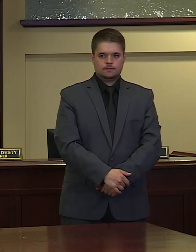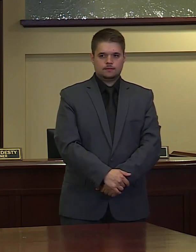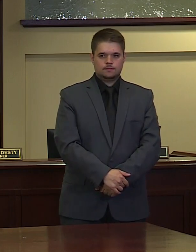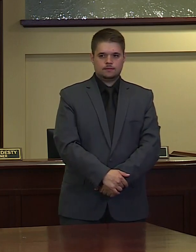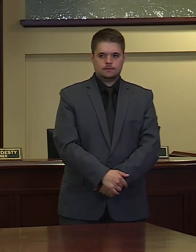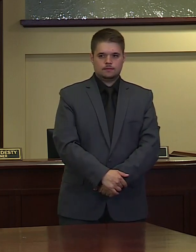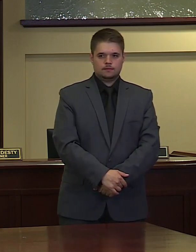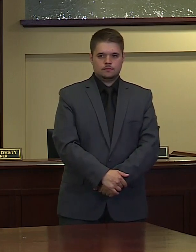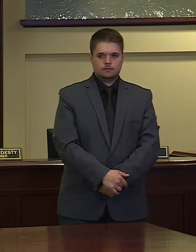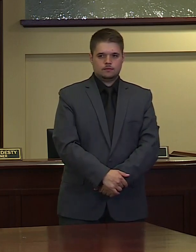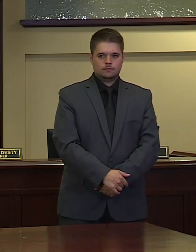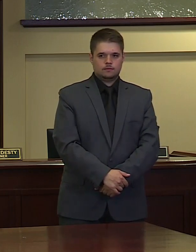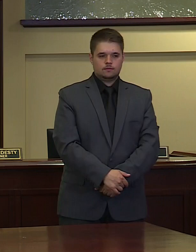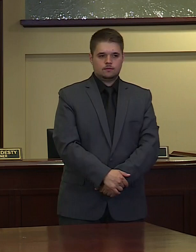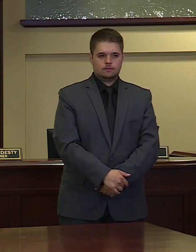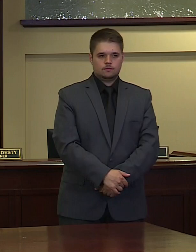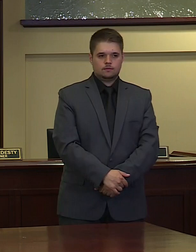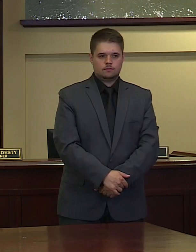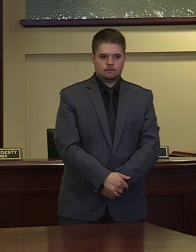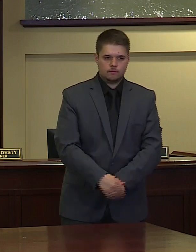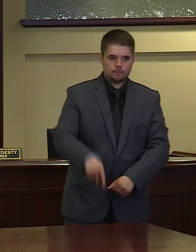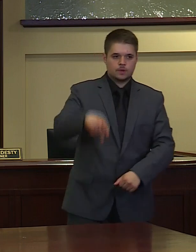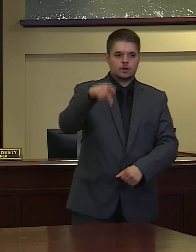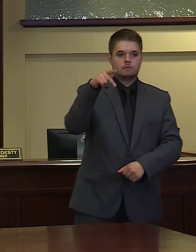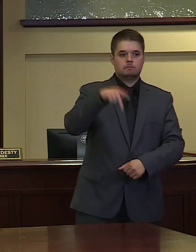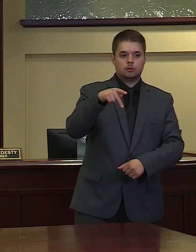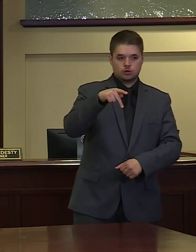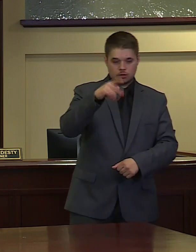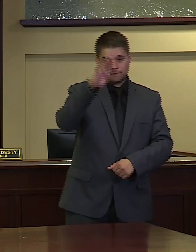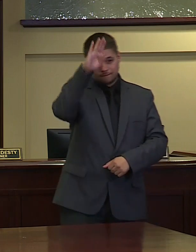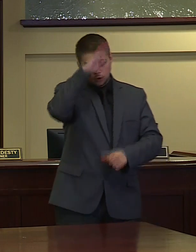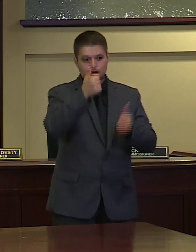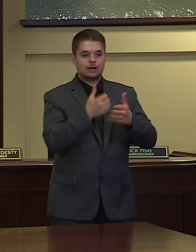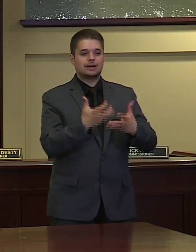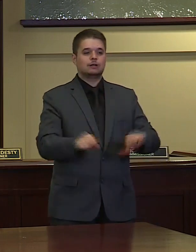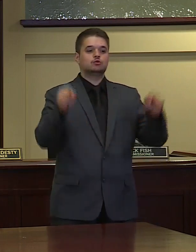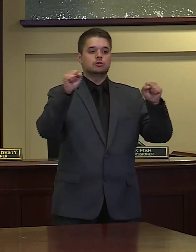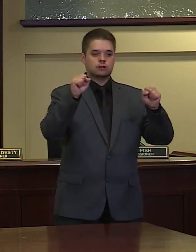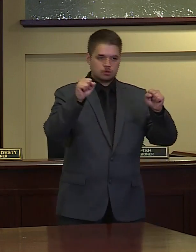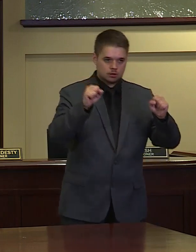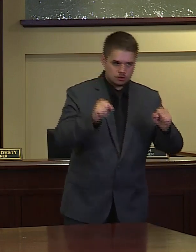Our next speaker is Portland Fire and Rescue Division Chief Ryan Gillespie.